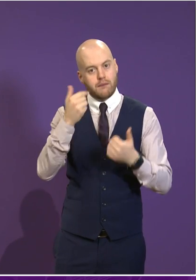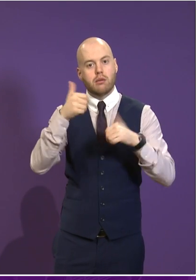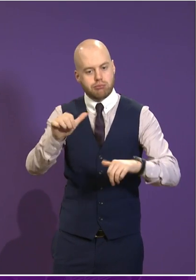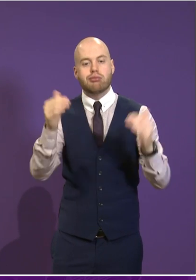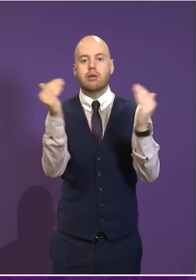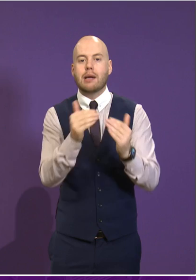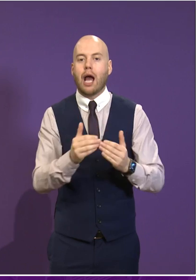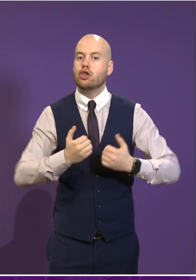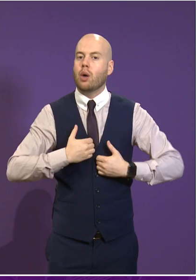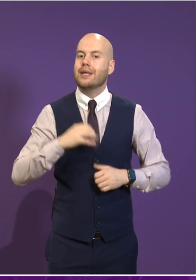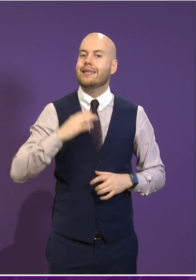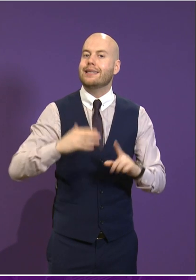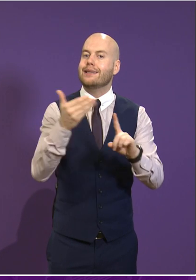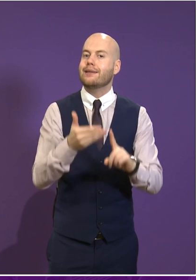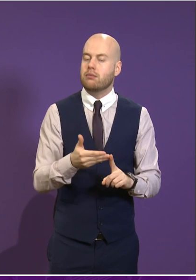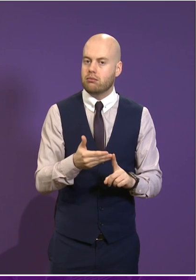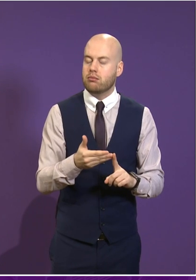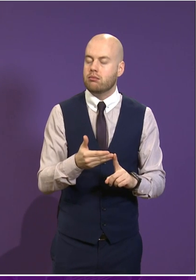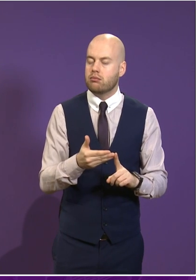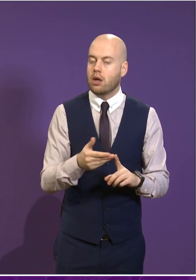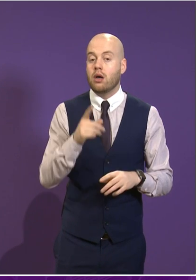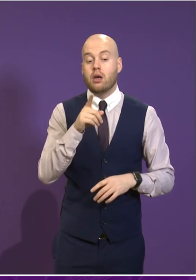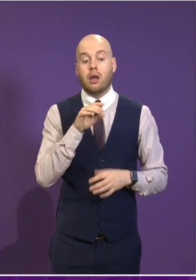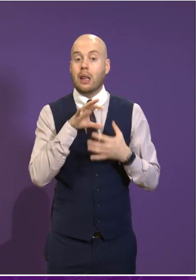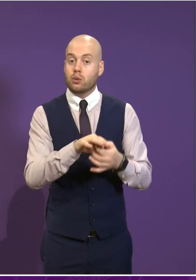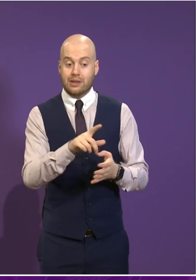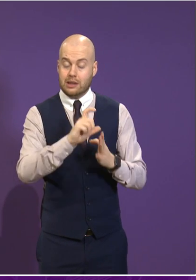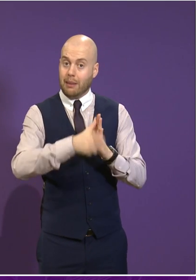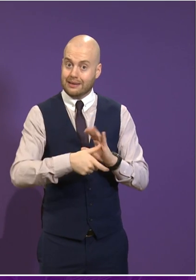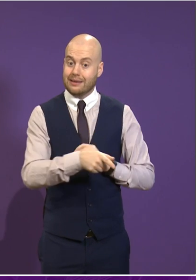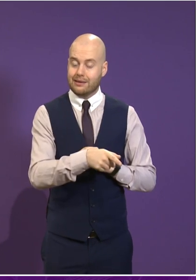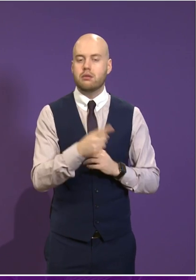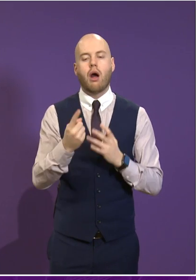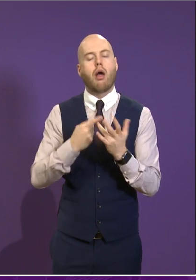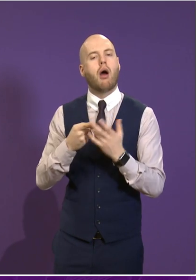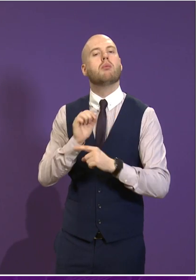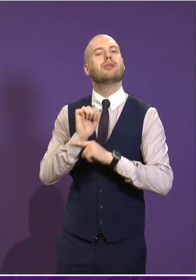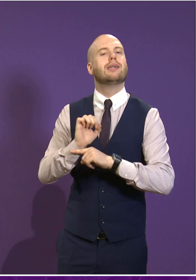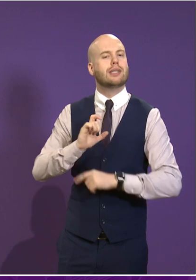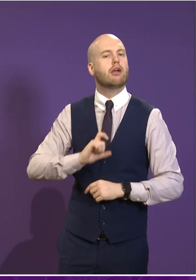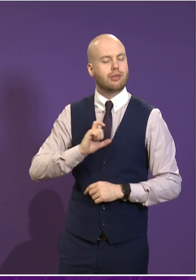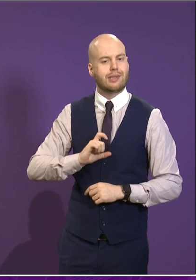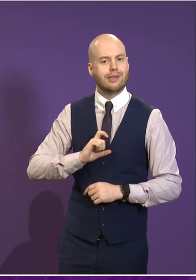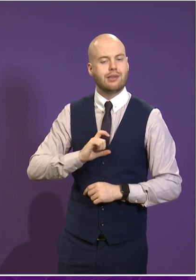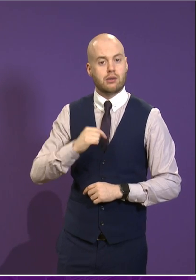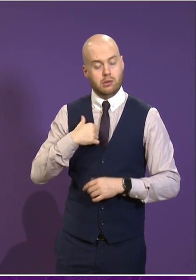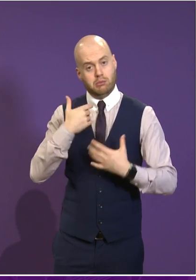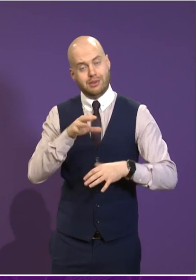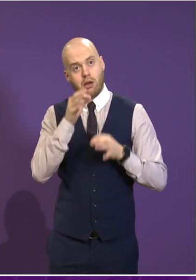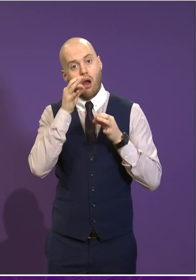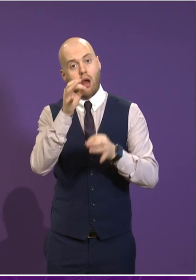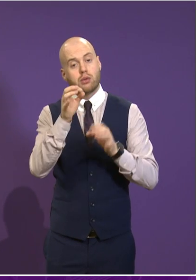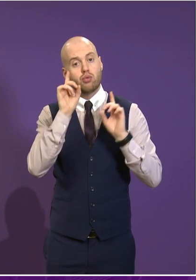disabilities and other protected characteristics, what we used to do was ask them to reflect